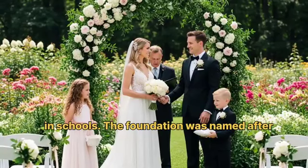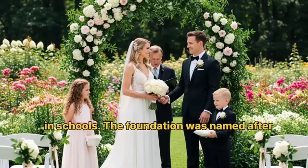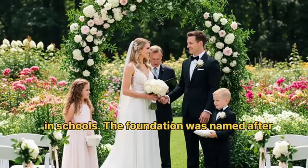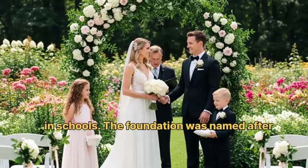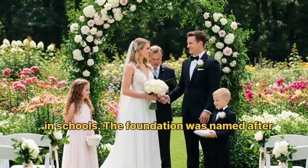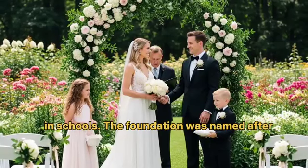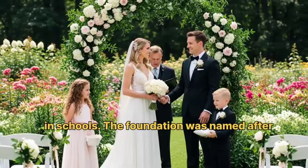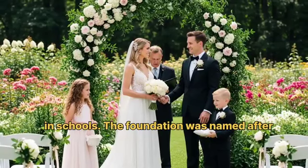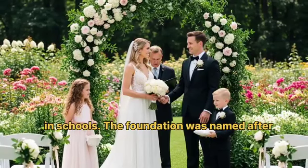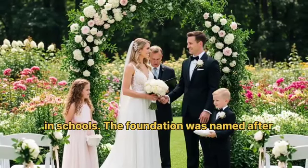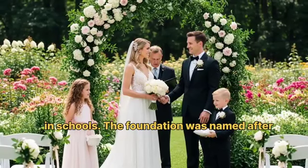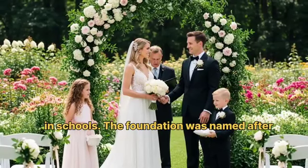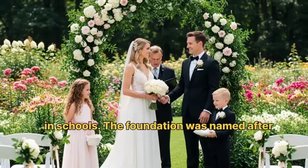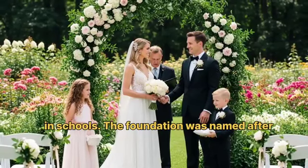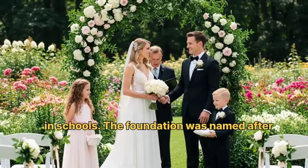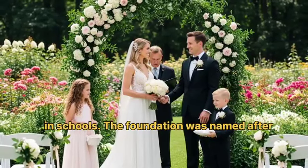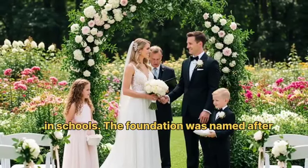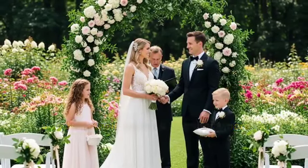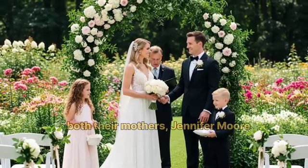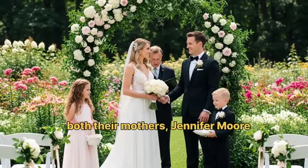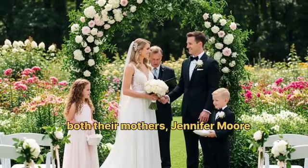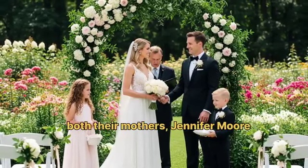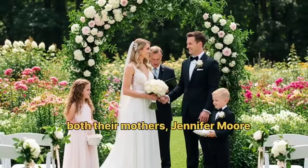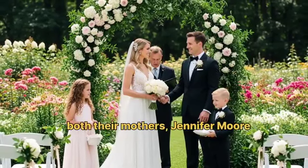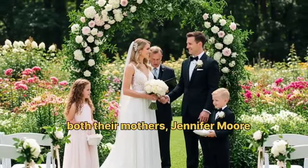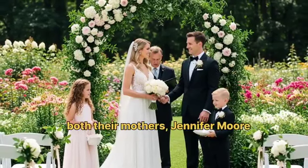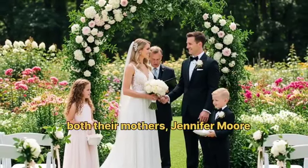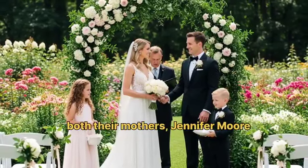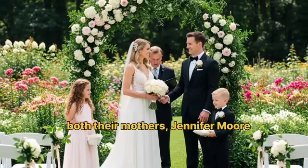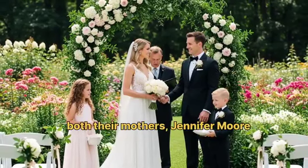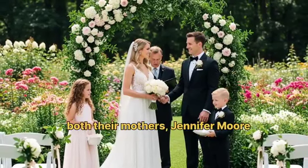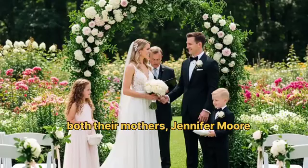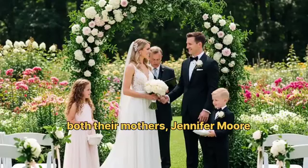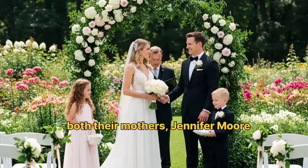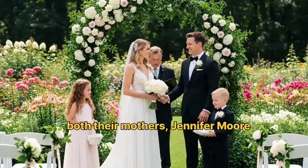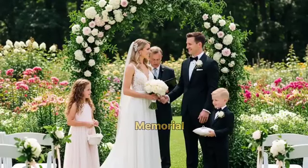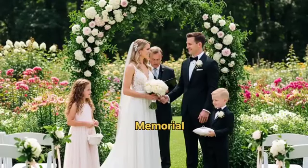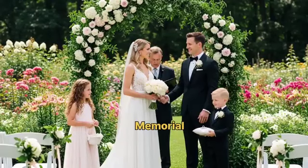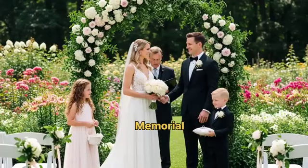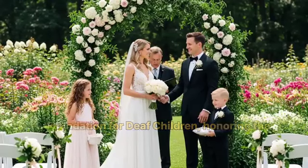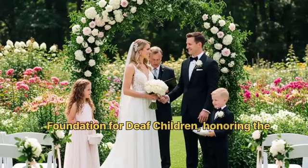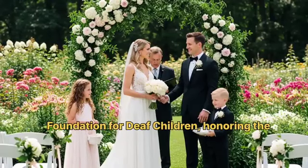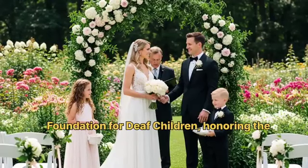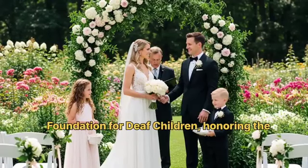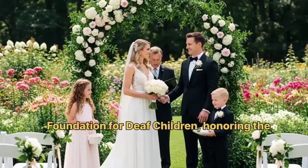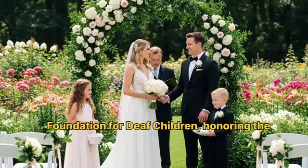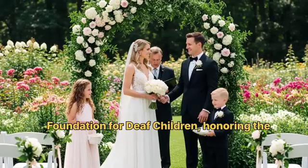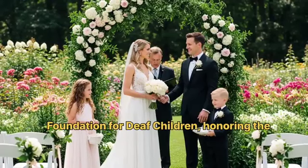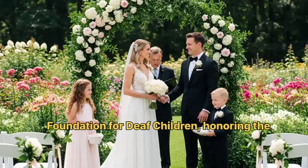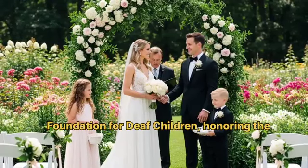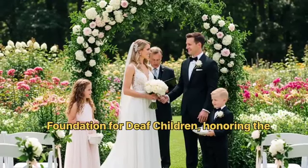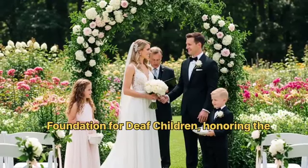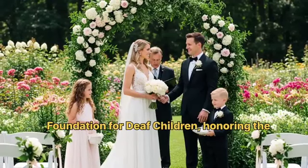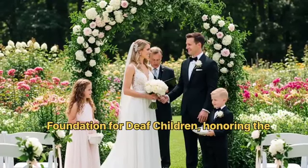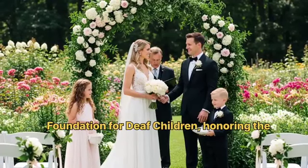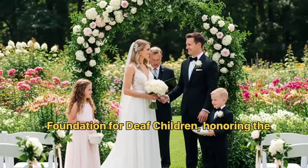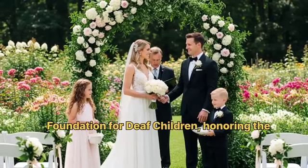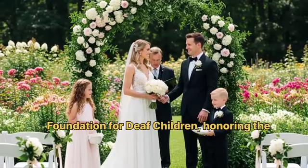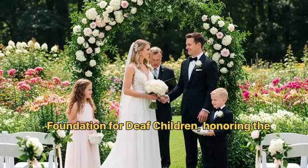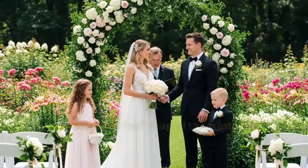schools. The foundation was named after both their mothers, Jennifer Moore Memorial Foundation for Deaf Children, honoring the